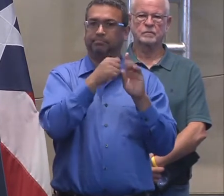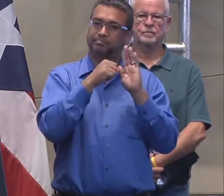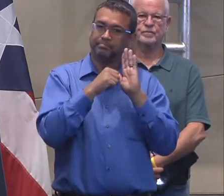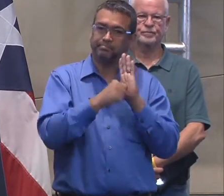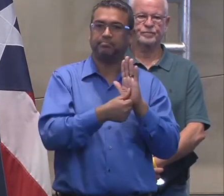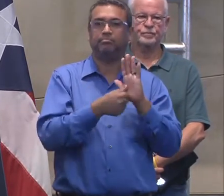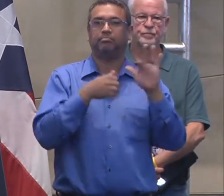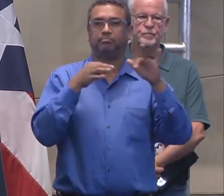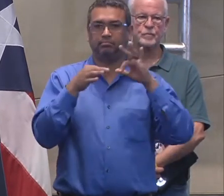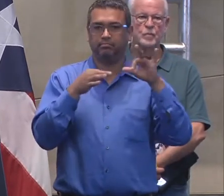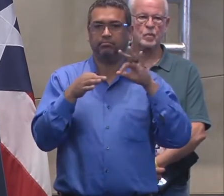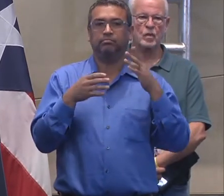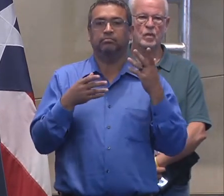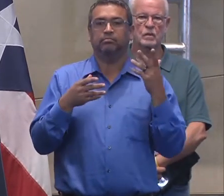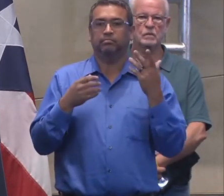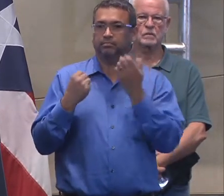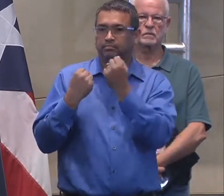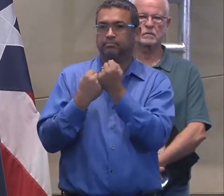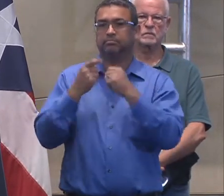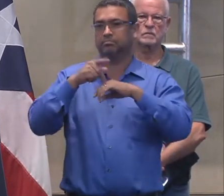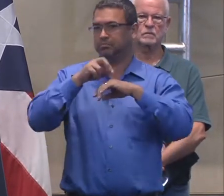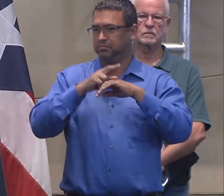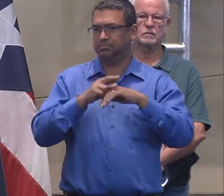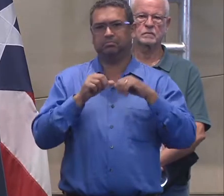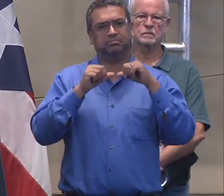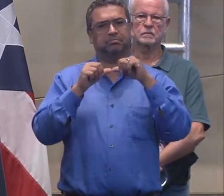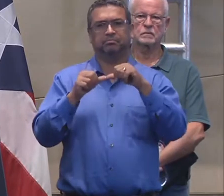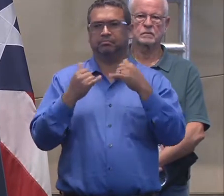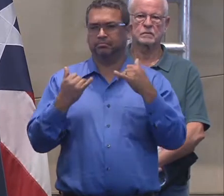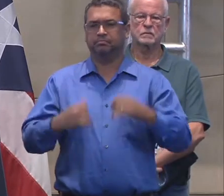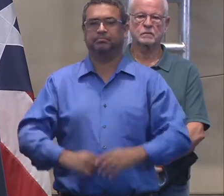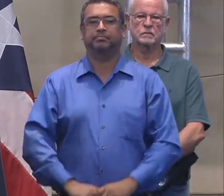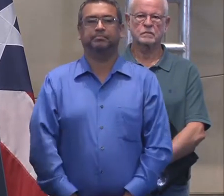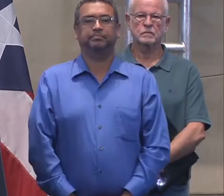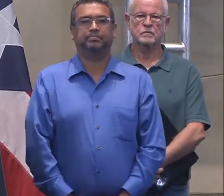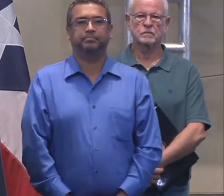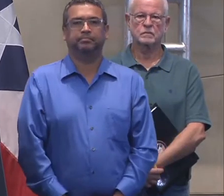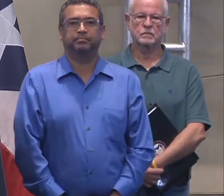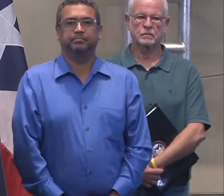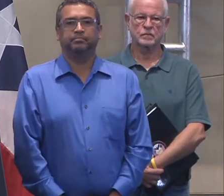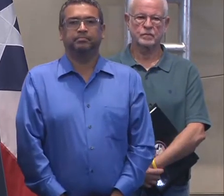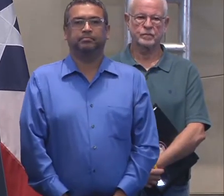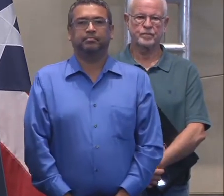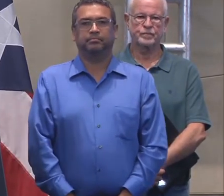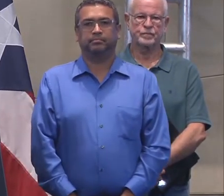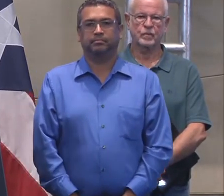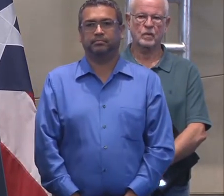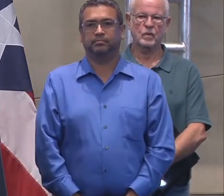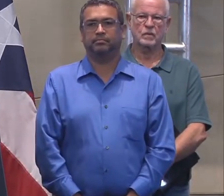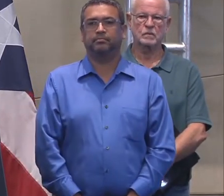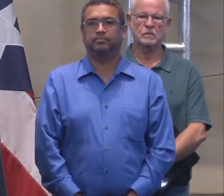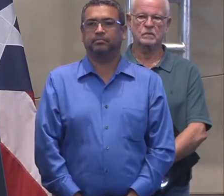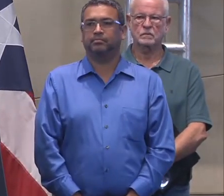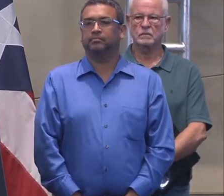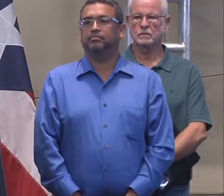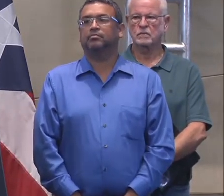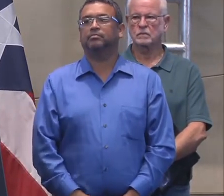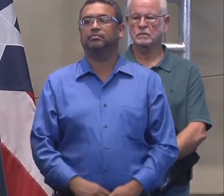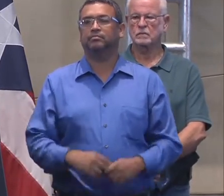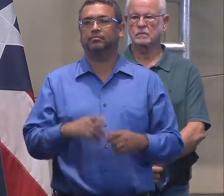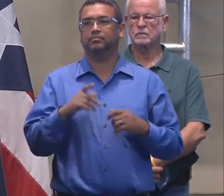stand by Puerto Rico in its greatest moment of need. By the same token, today there's going to be a